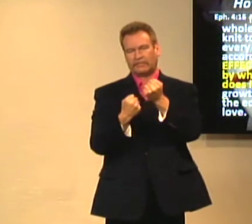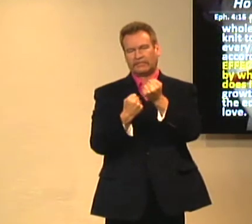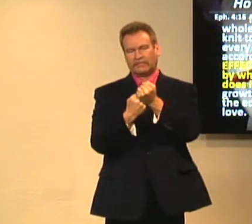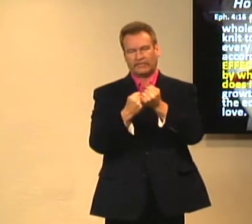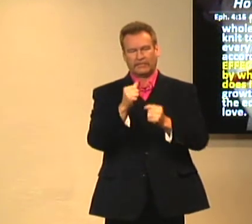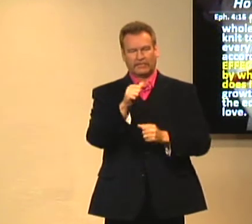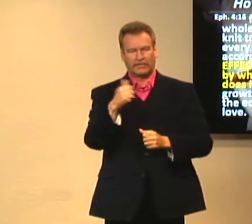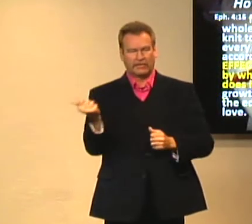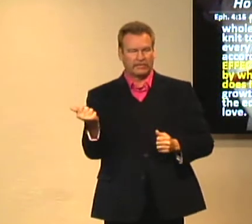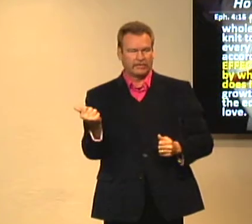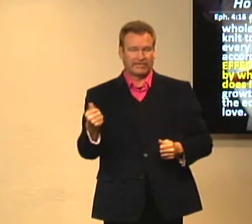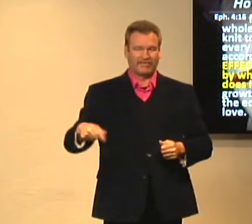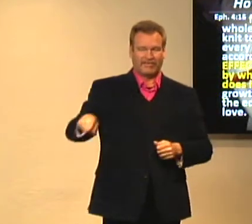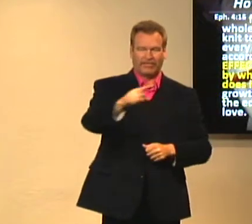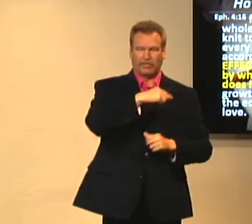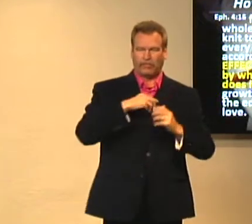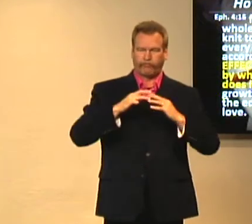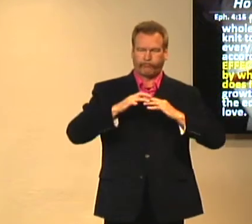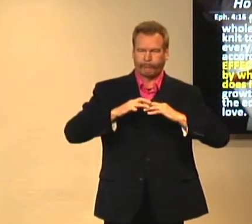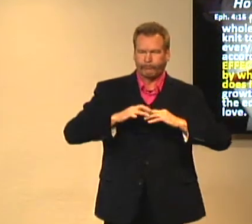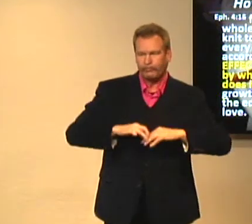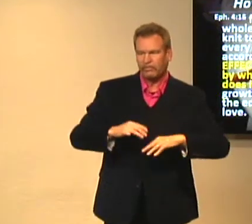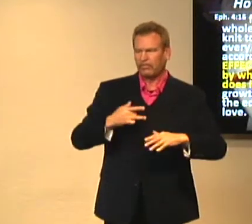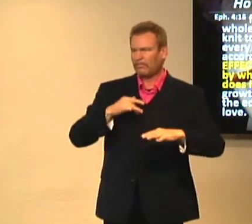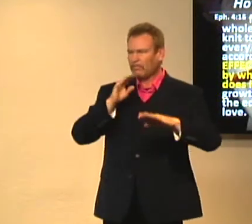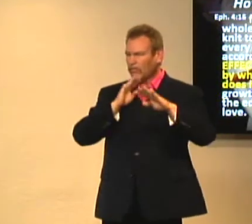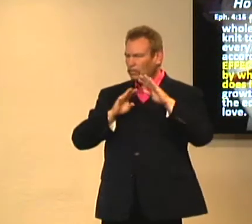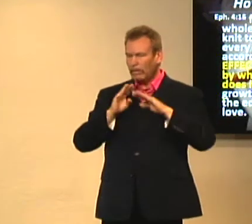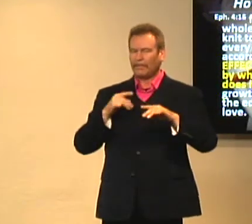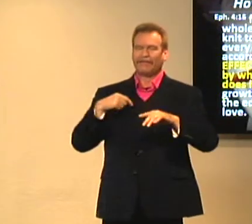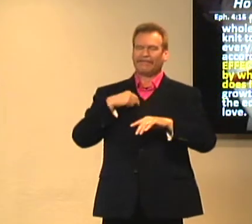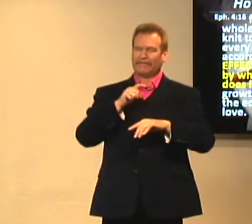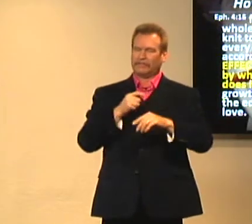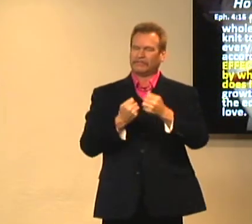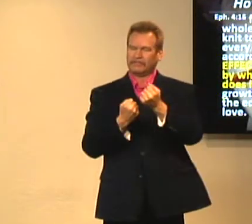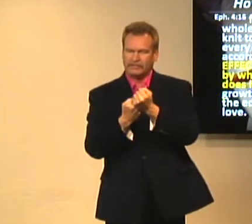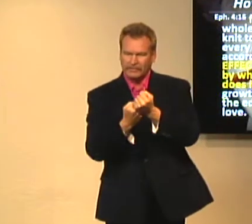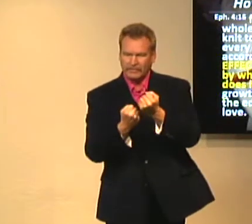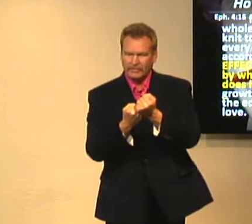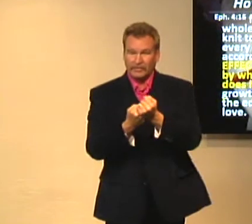that is building up the body. That's building up each other, and not tearing each other down,